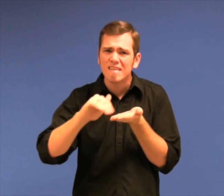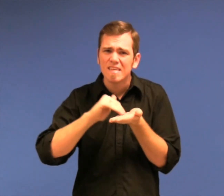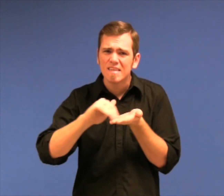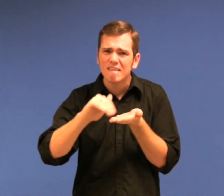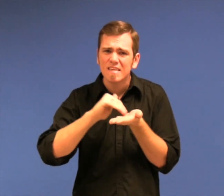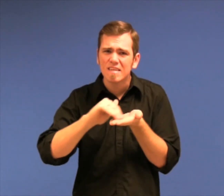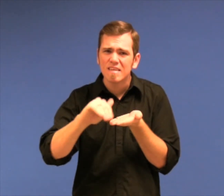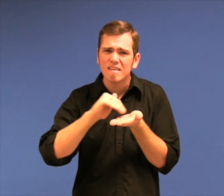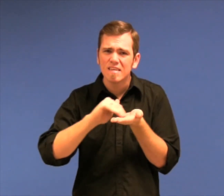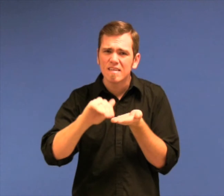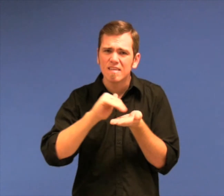Excuse me.